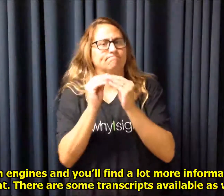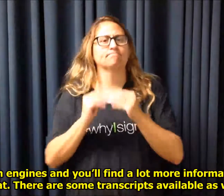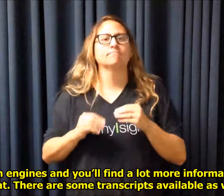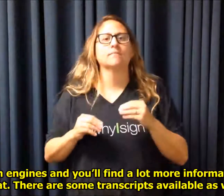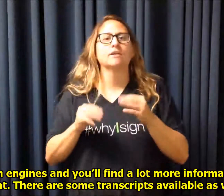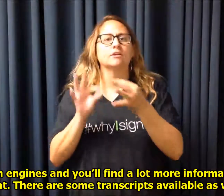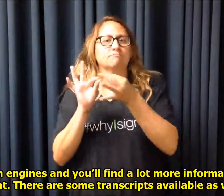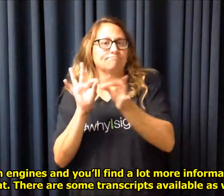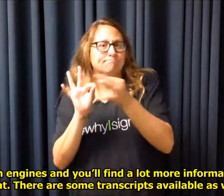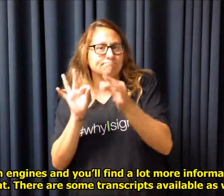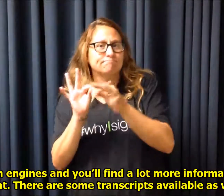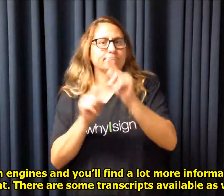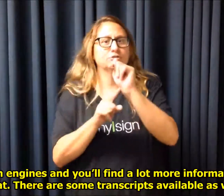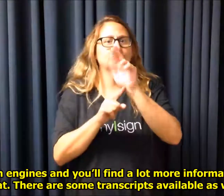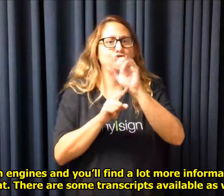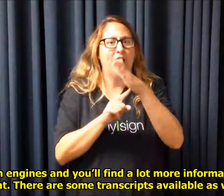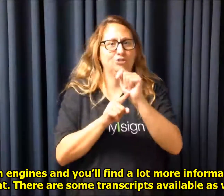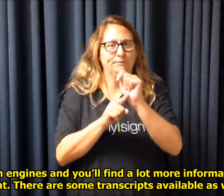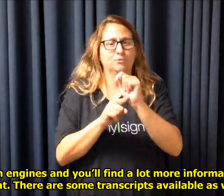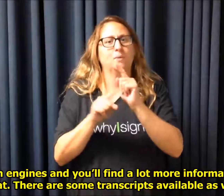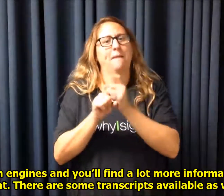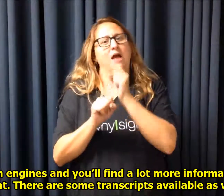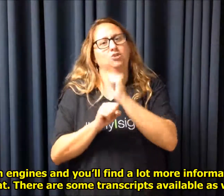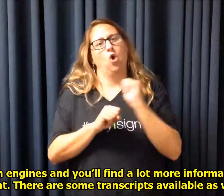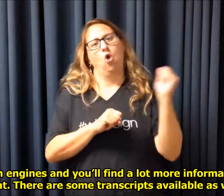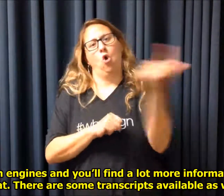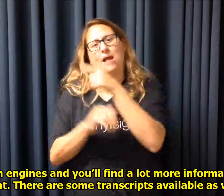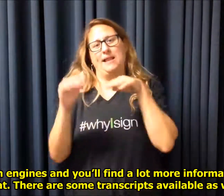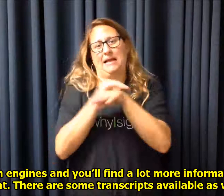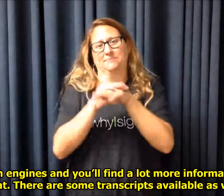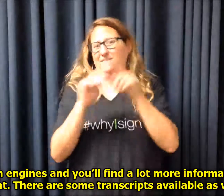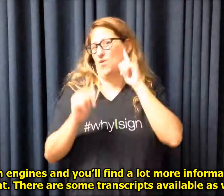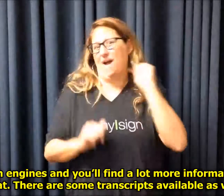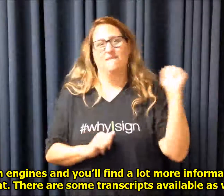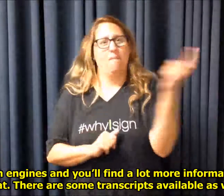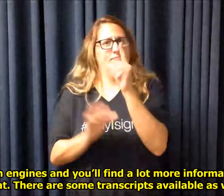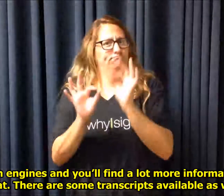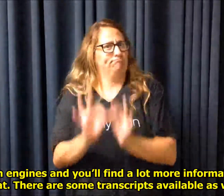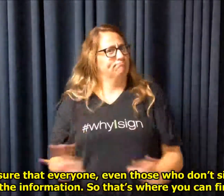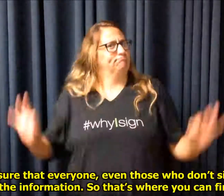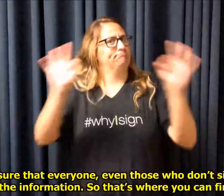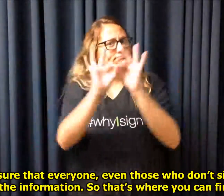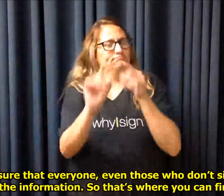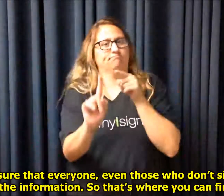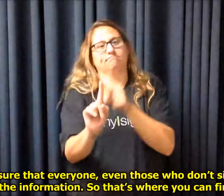engines, and you'll find a lot more information about that. There are some transcripts available as well to make sure that everyone, even